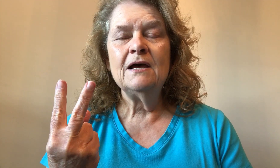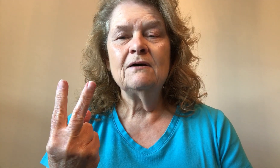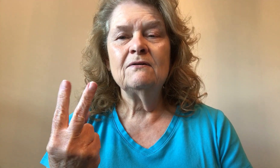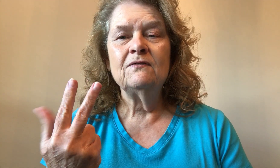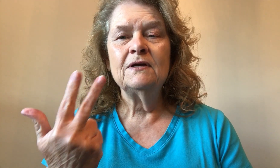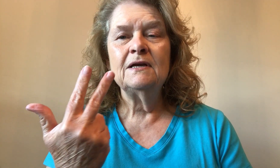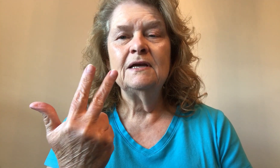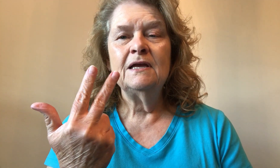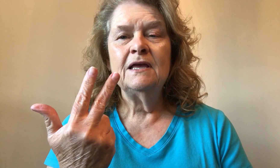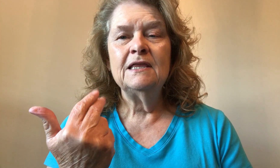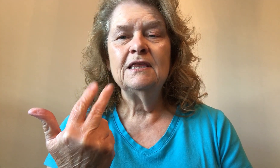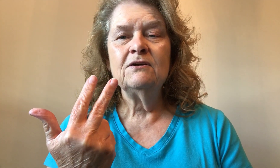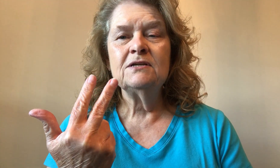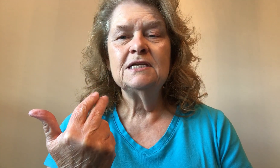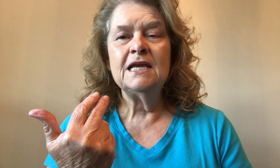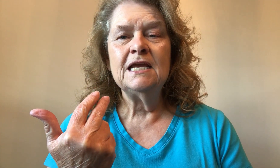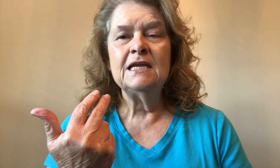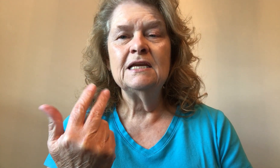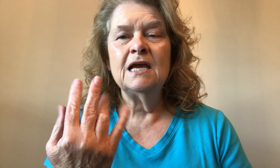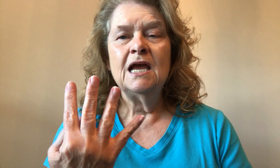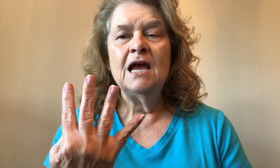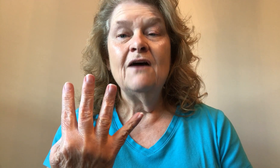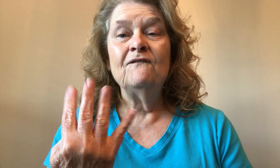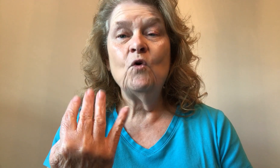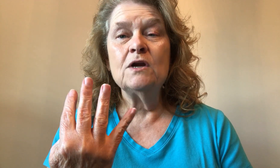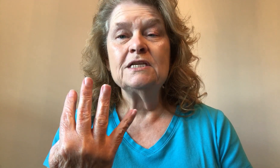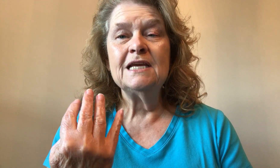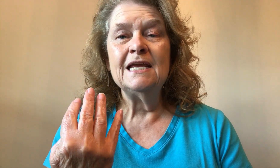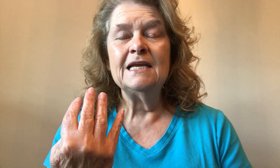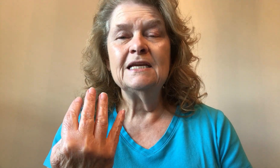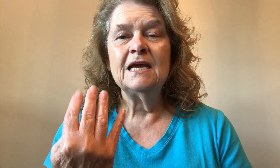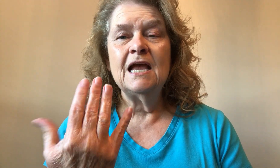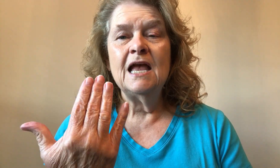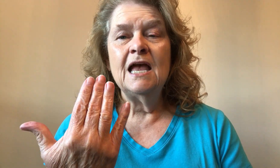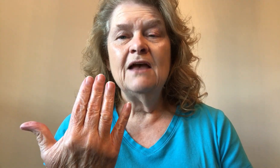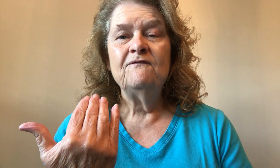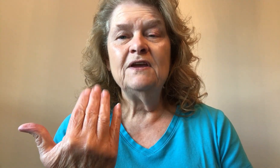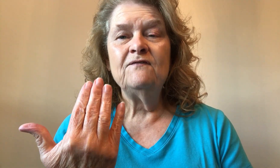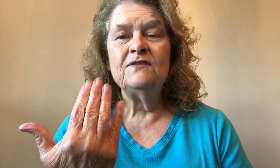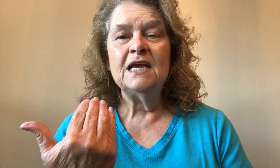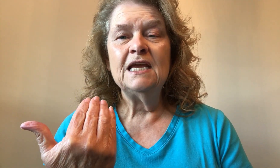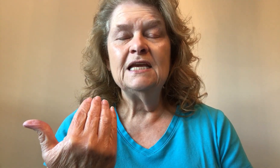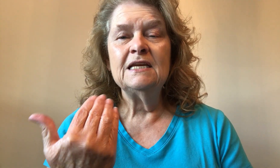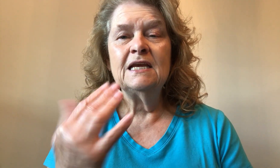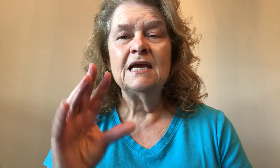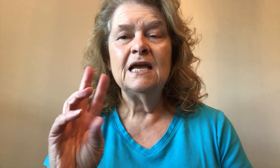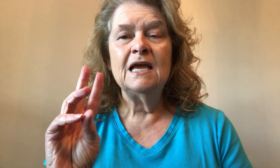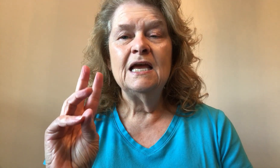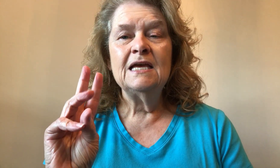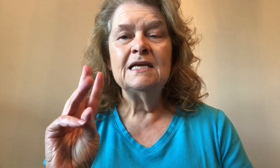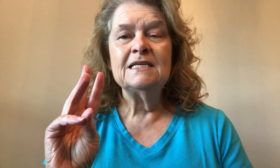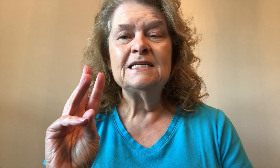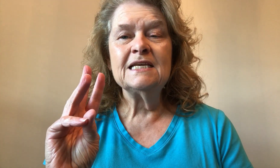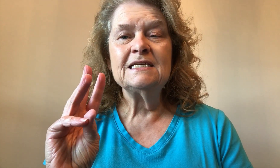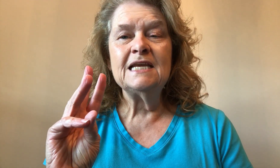12, 13, 14, 15,